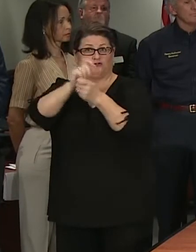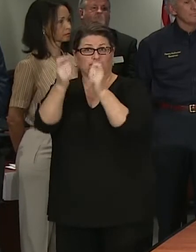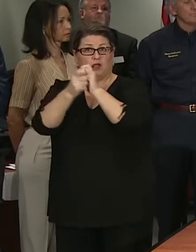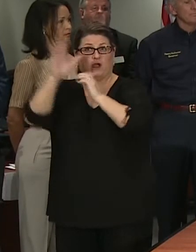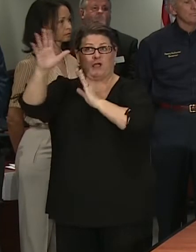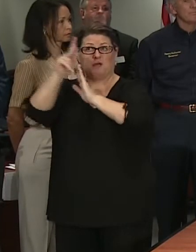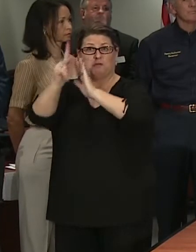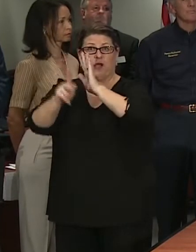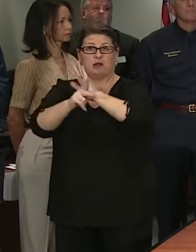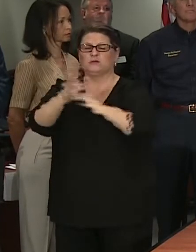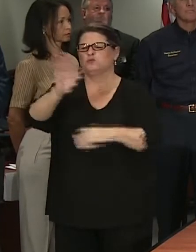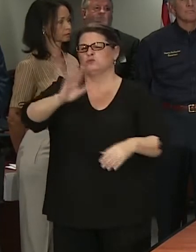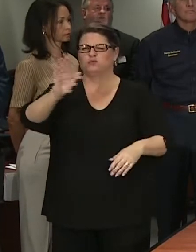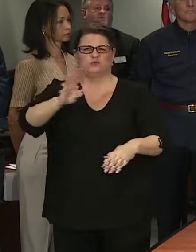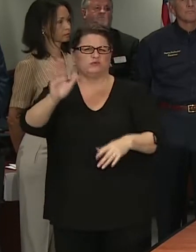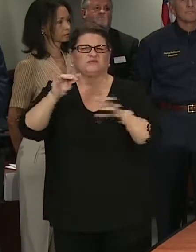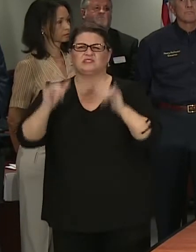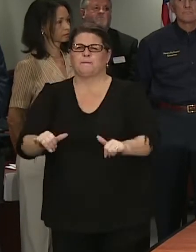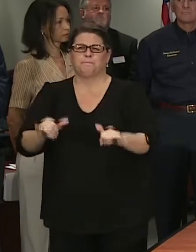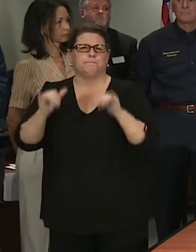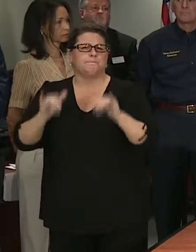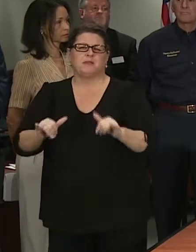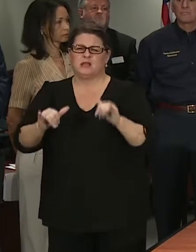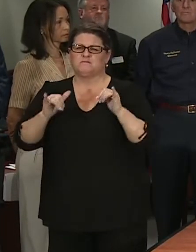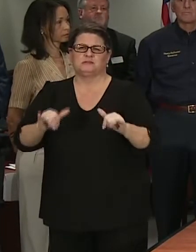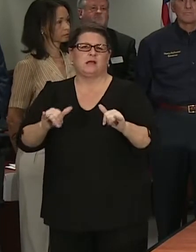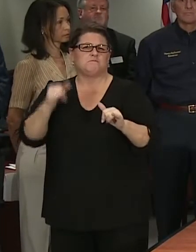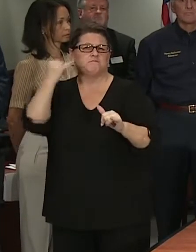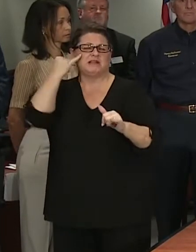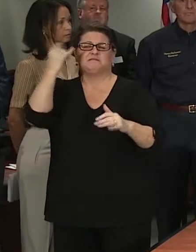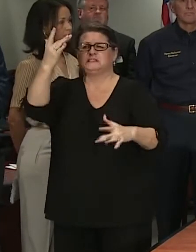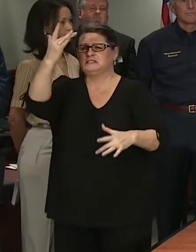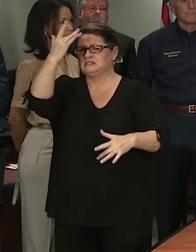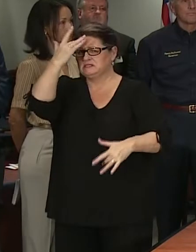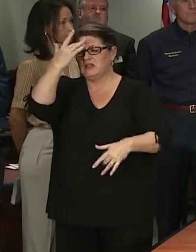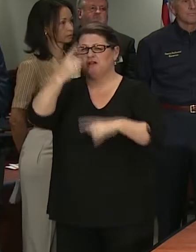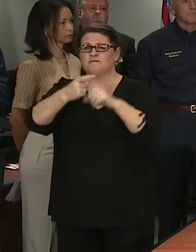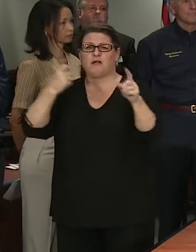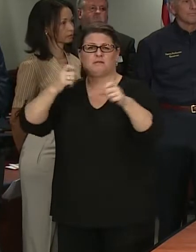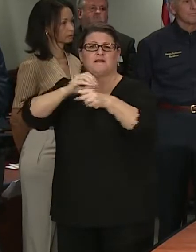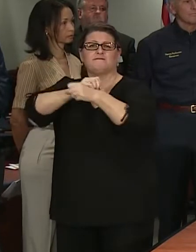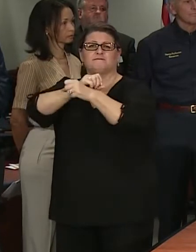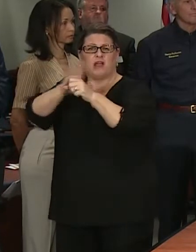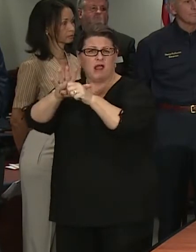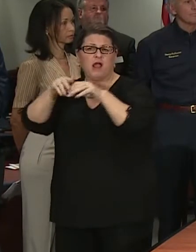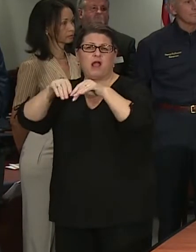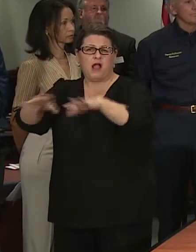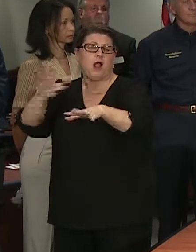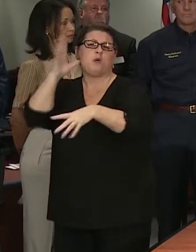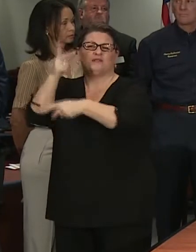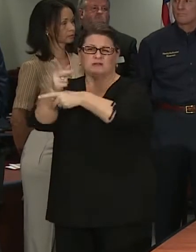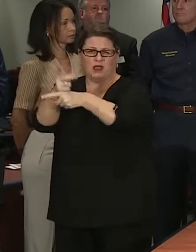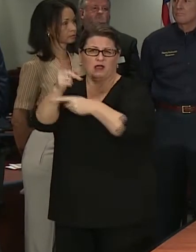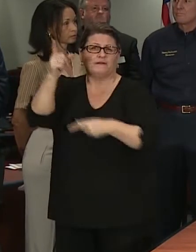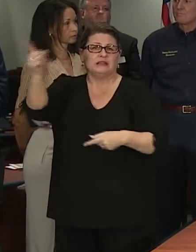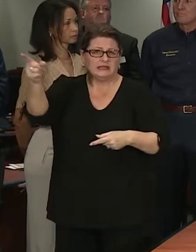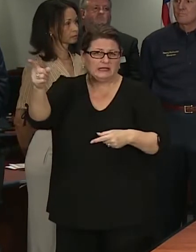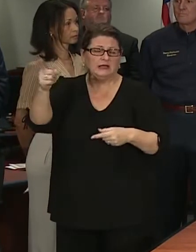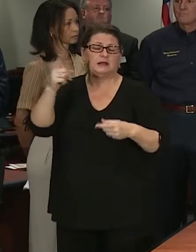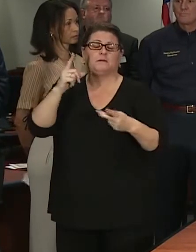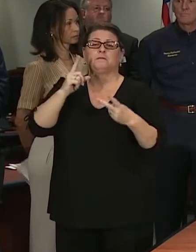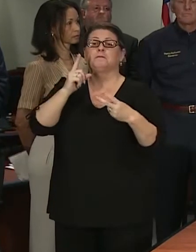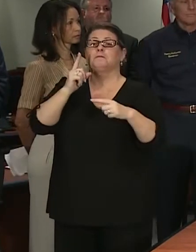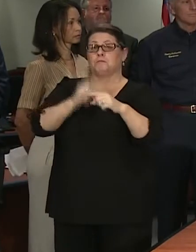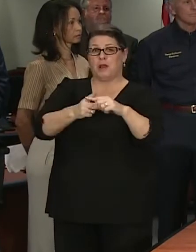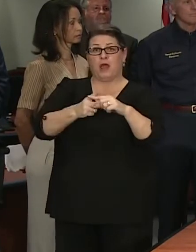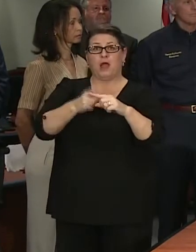be the facilities that are going to care for folks that are sick from COVID-19, but they will also continue to care for people that